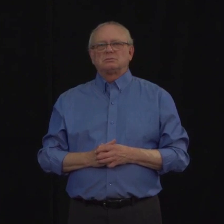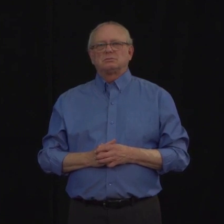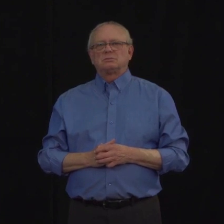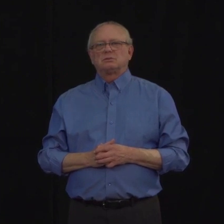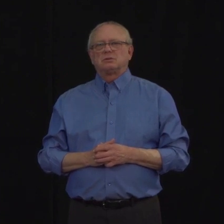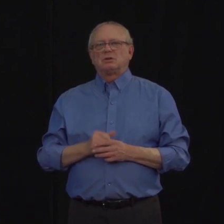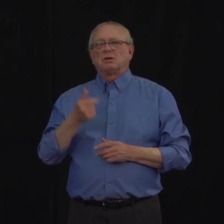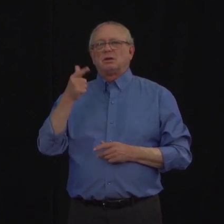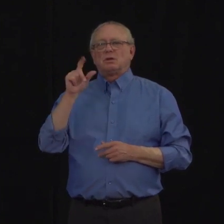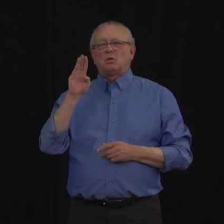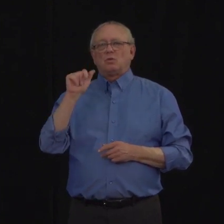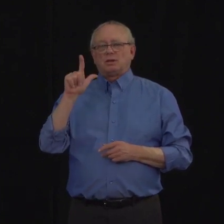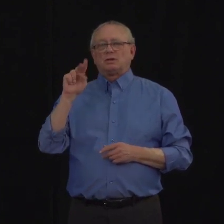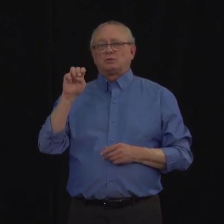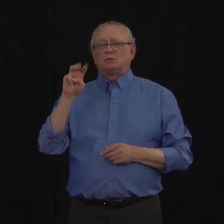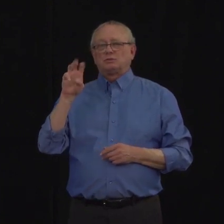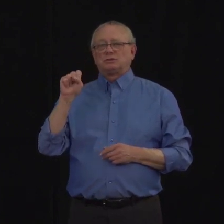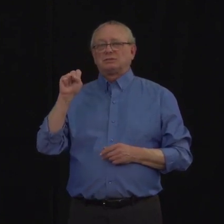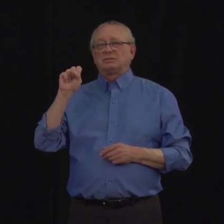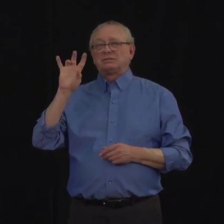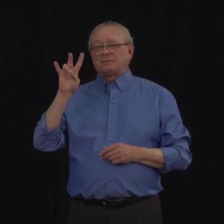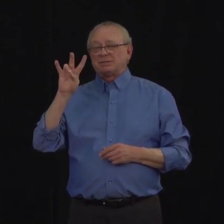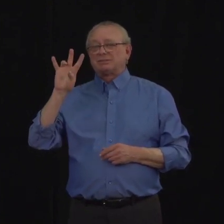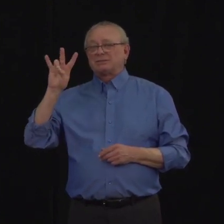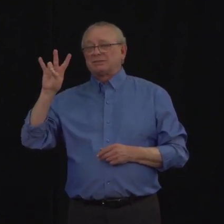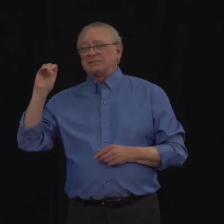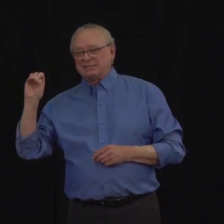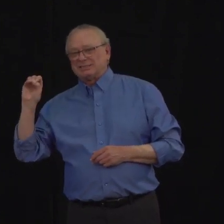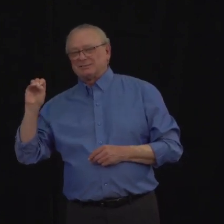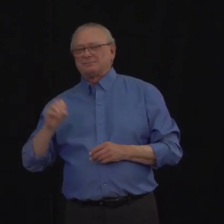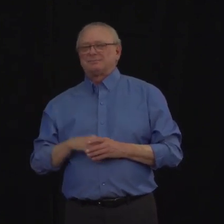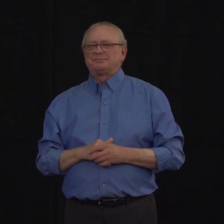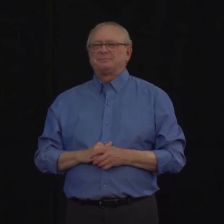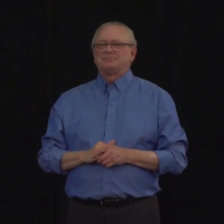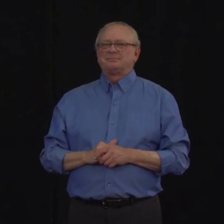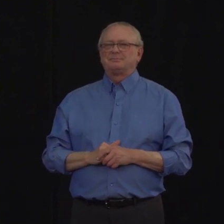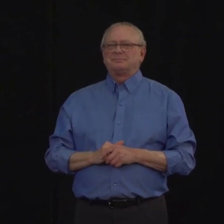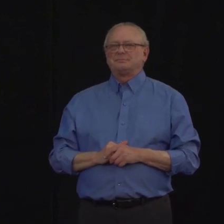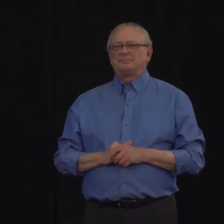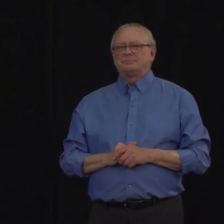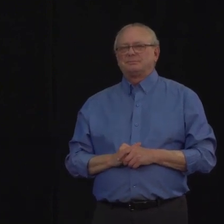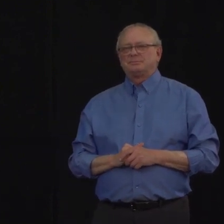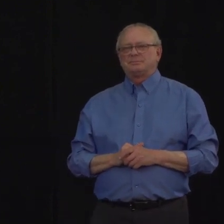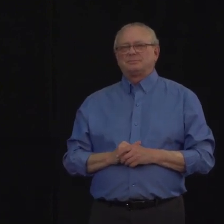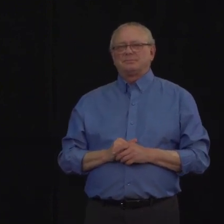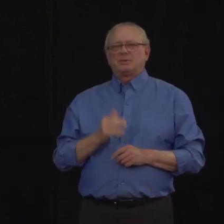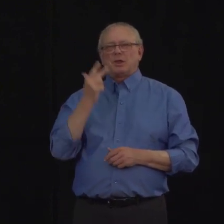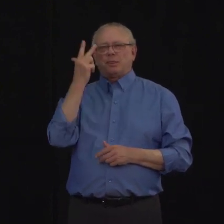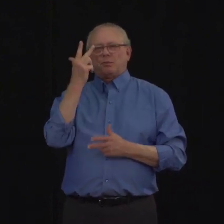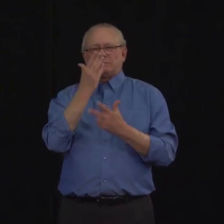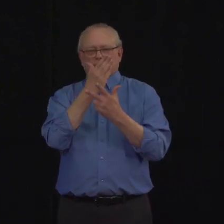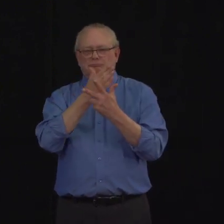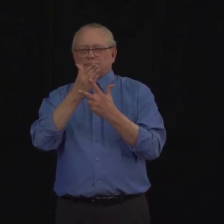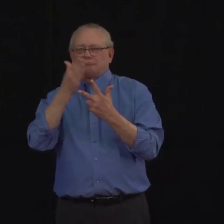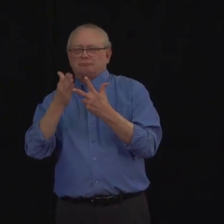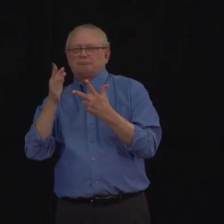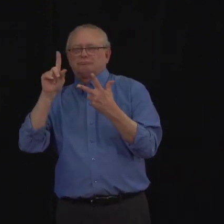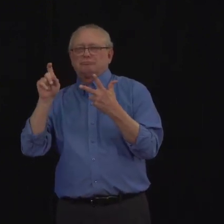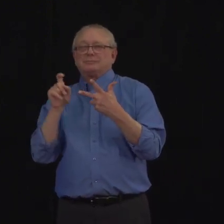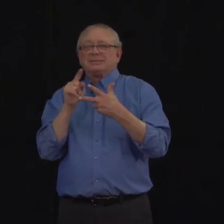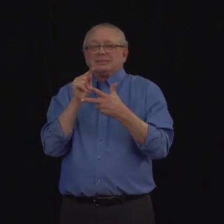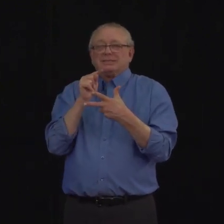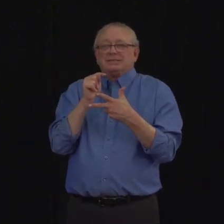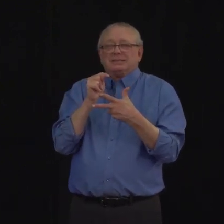News 770. Go ahead, Jacque. Dr. Hinshaw, this is a three-part question for you. Number one is there's more and